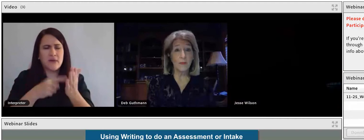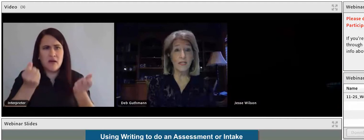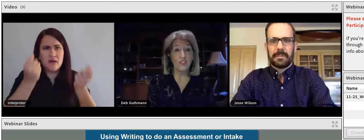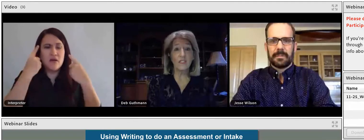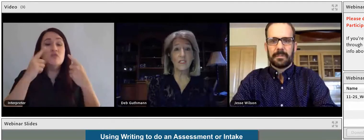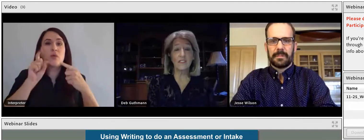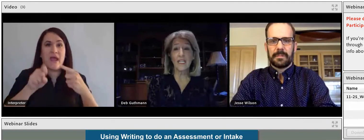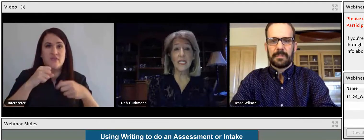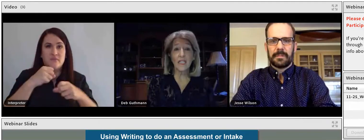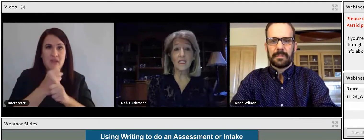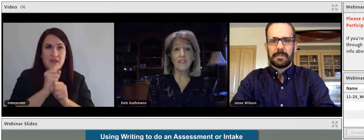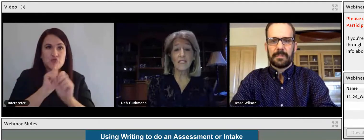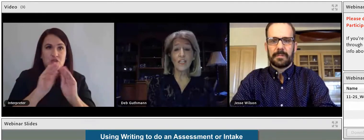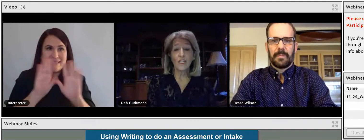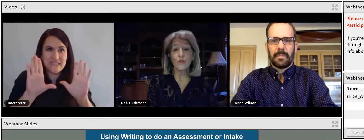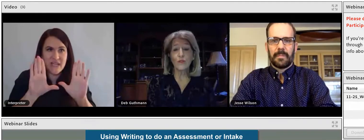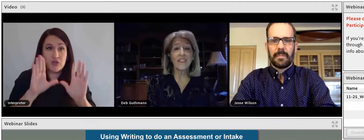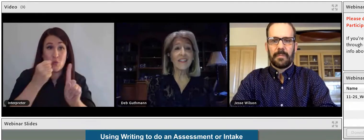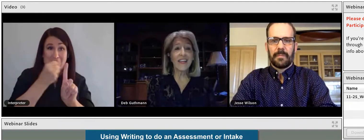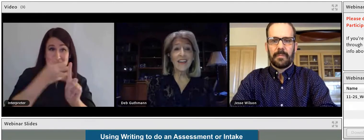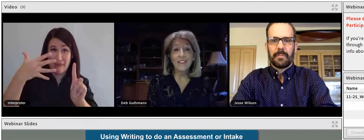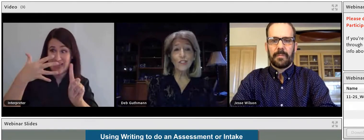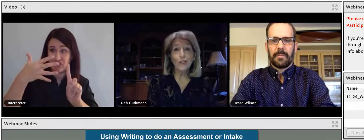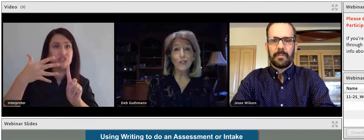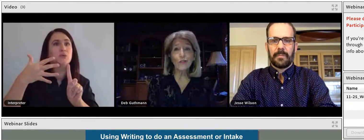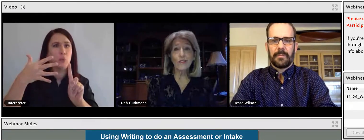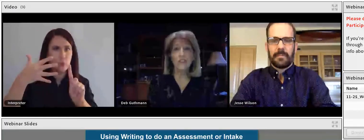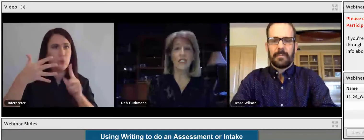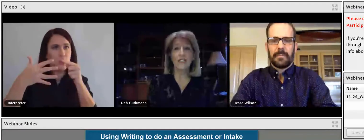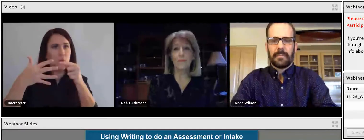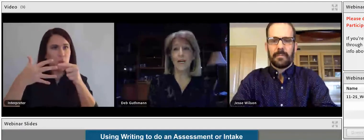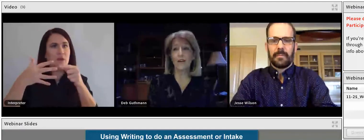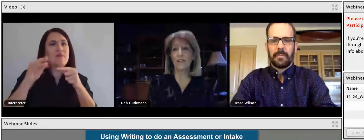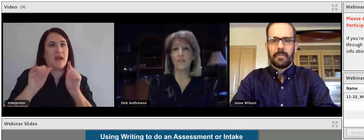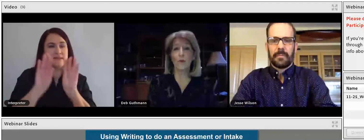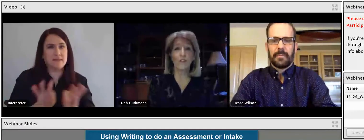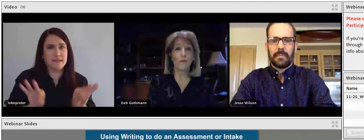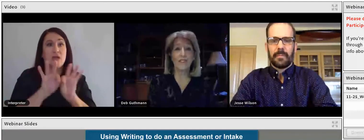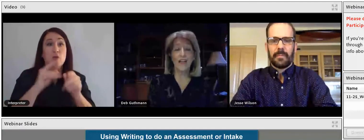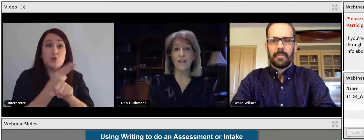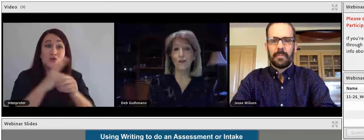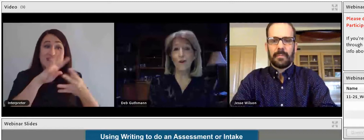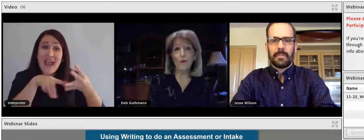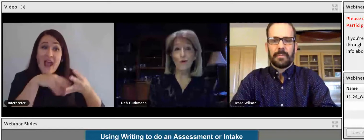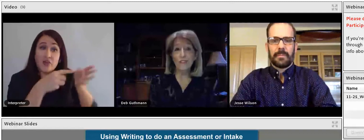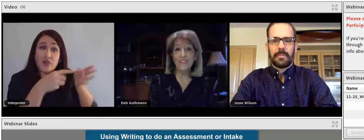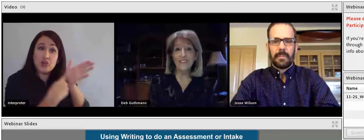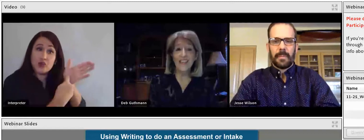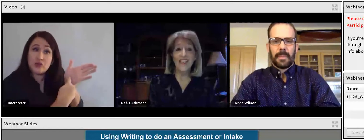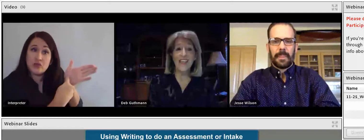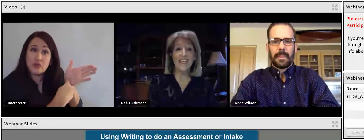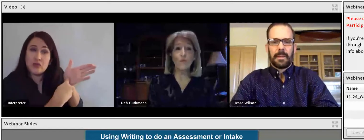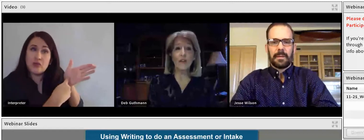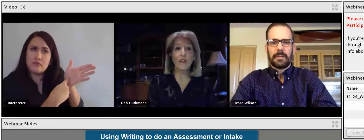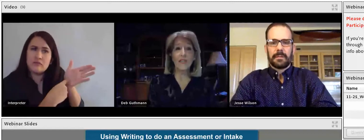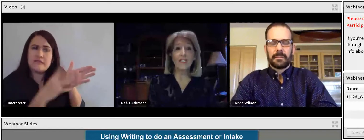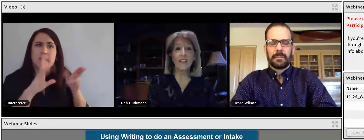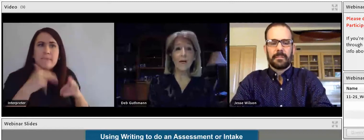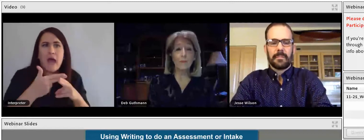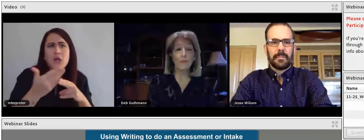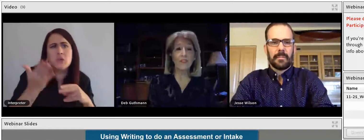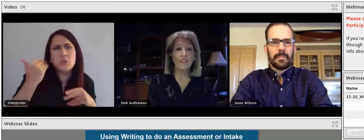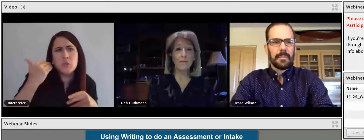said, expansion is key. Using a calendar, talking about if the weather was hot or cold, any